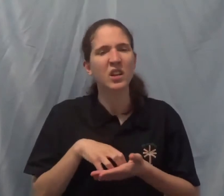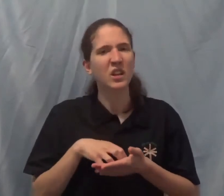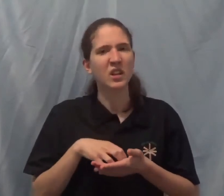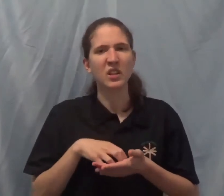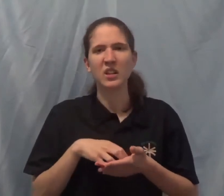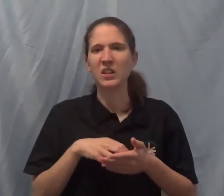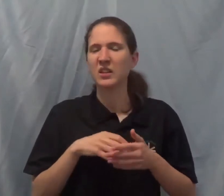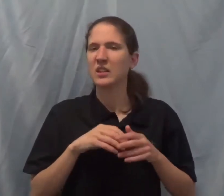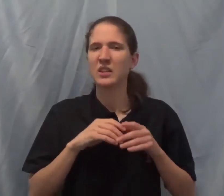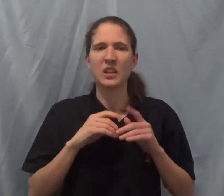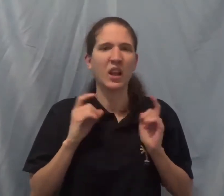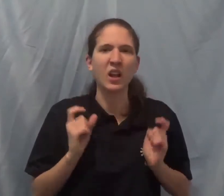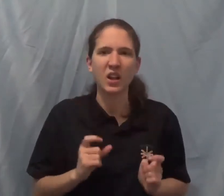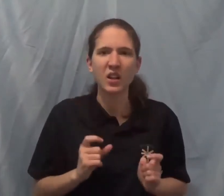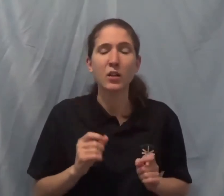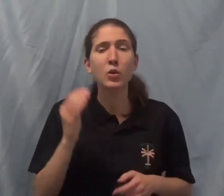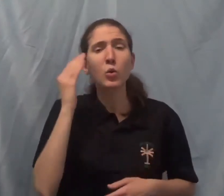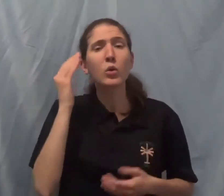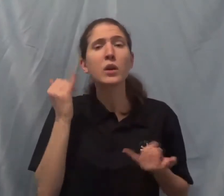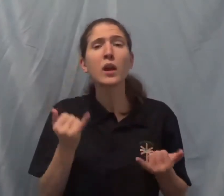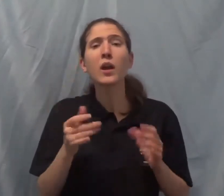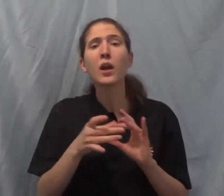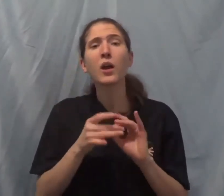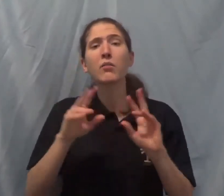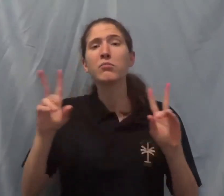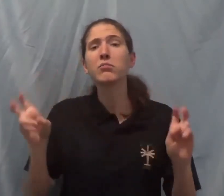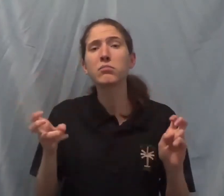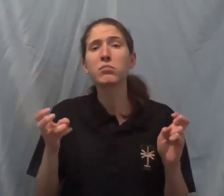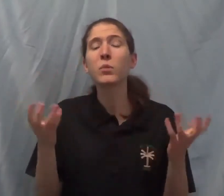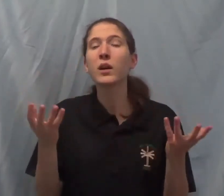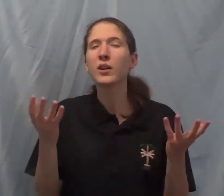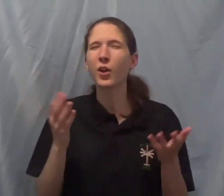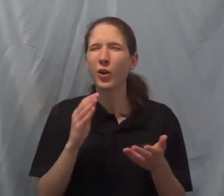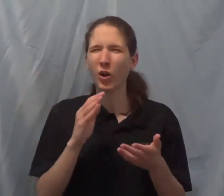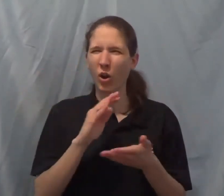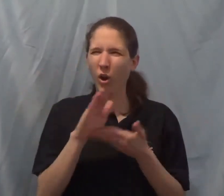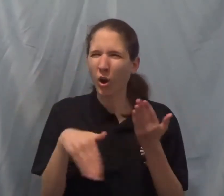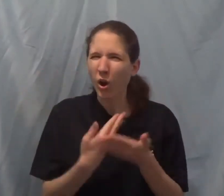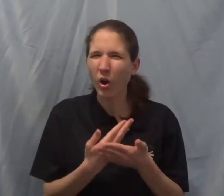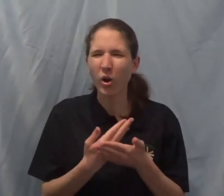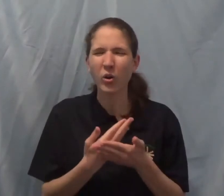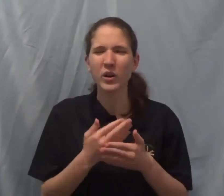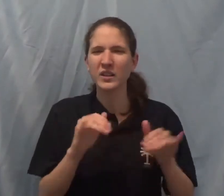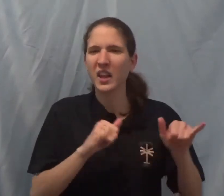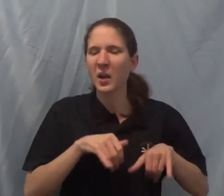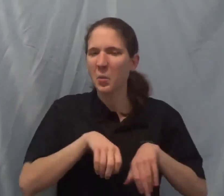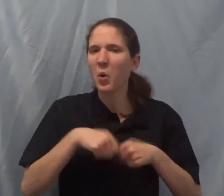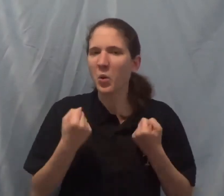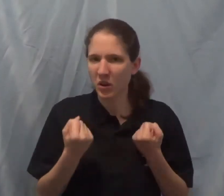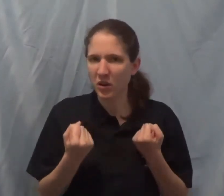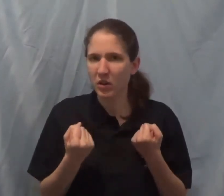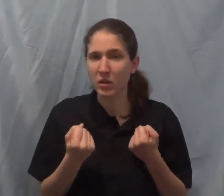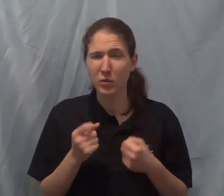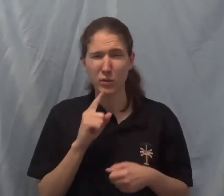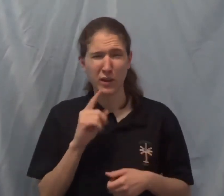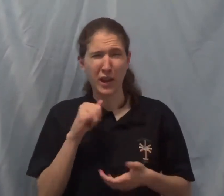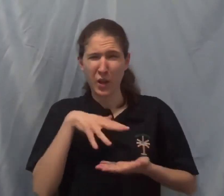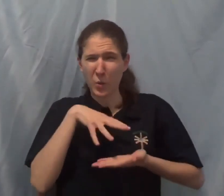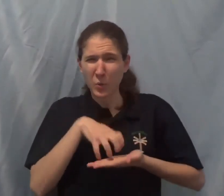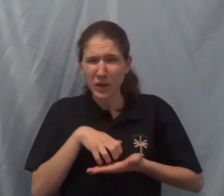broken. And what is this woundedness? When somebody says broken, we don't have to get into a theological analysis of broken, but